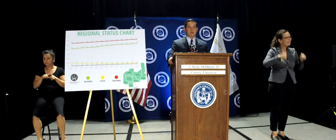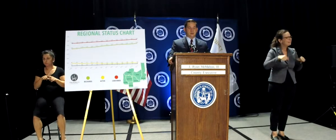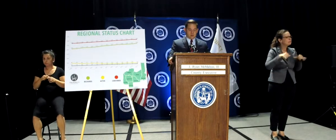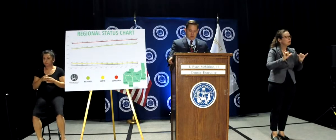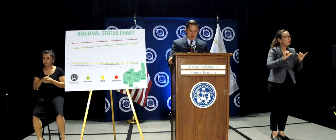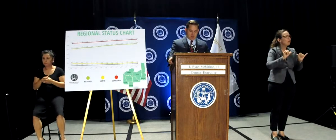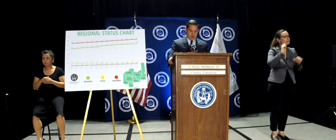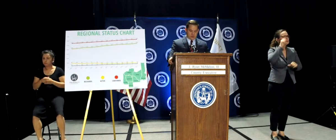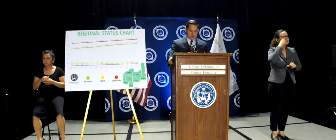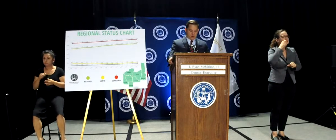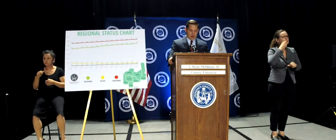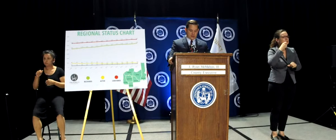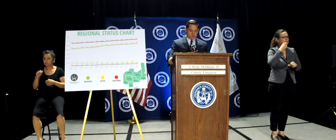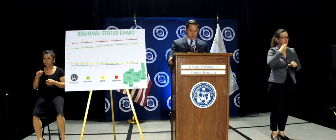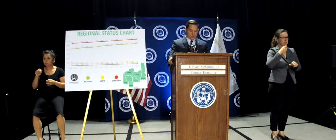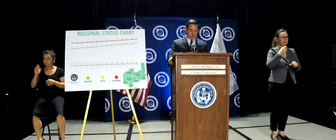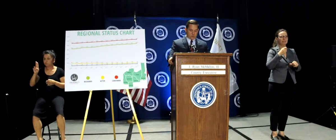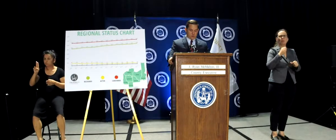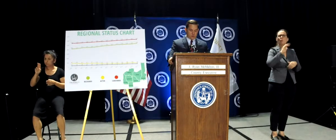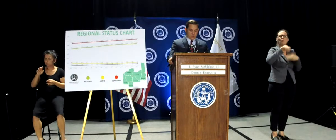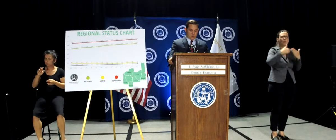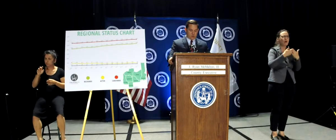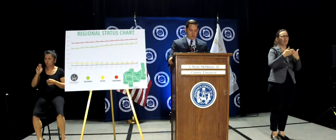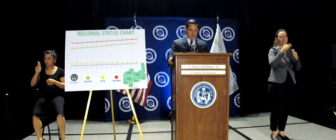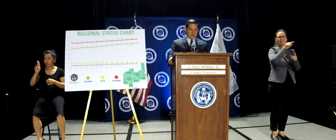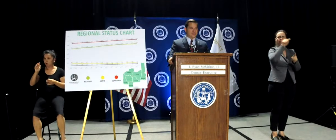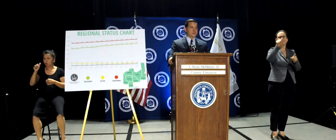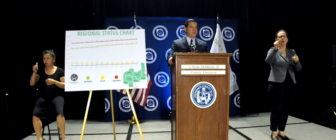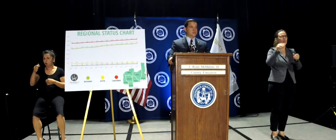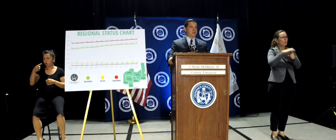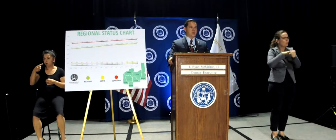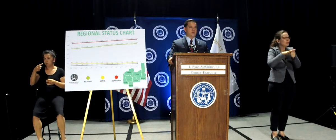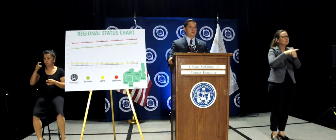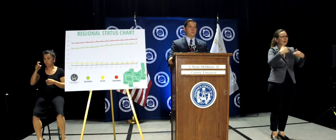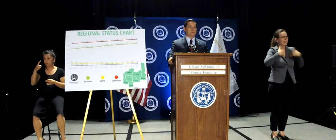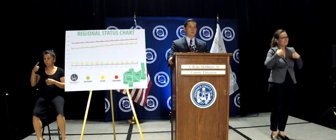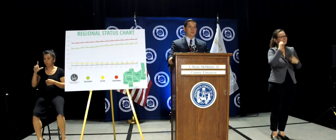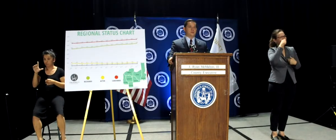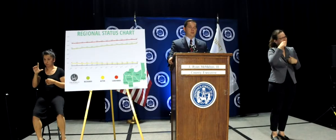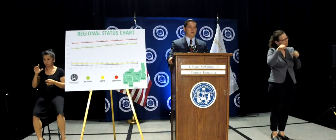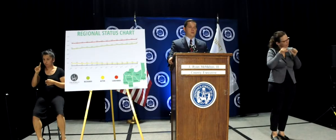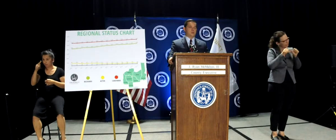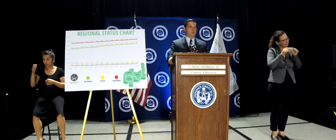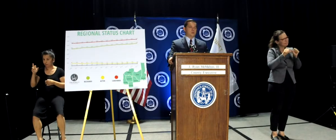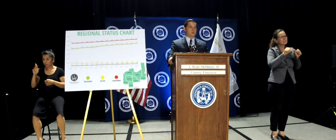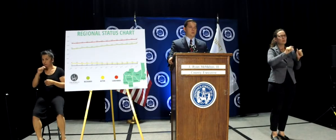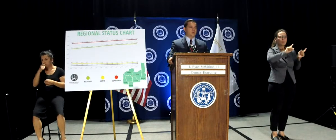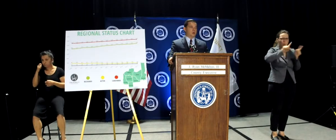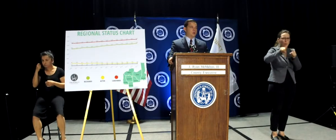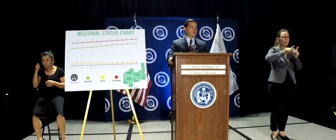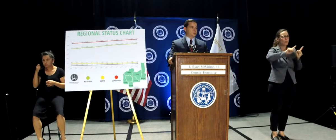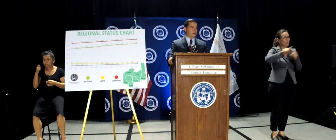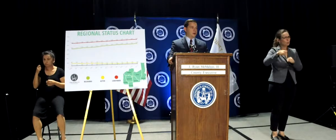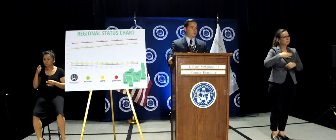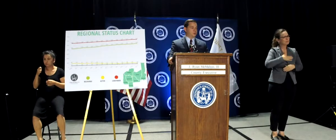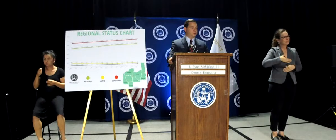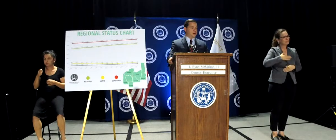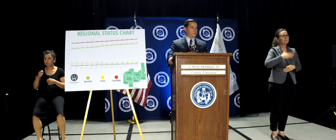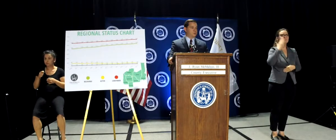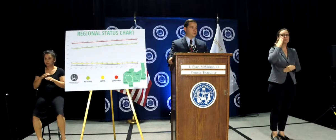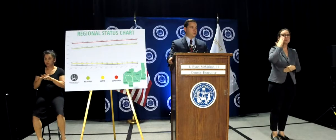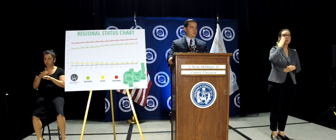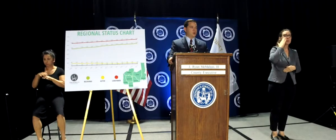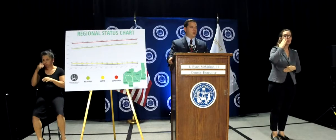testing, as are hospitals. Testing is a challenge, and it's a challenge in our country right now with